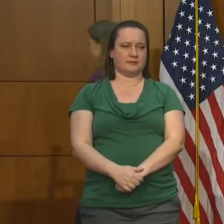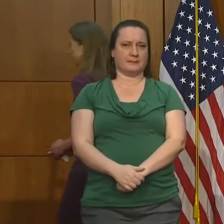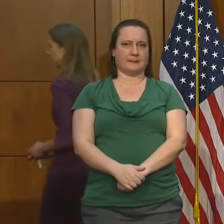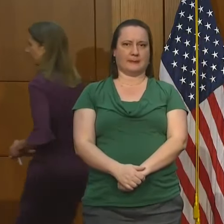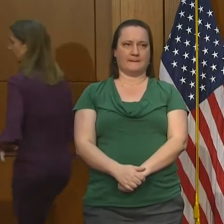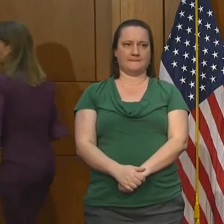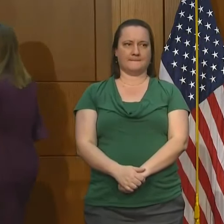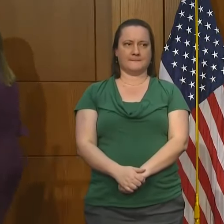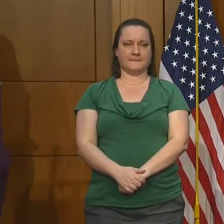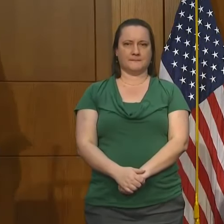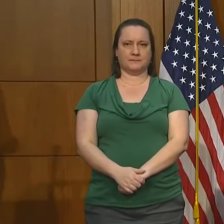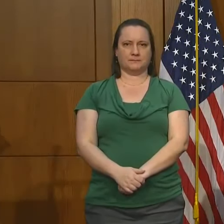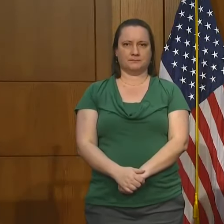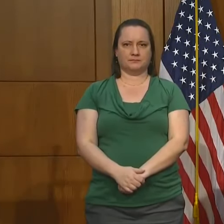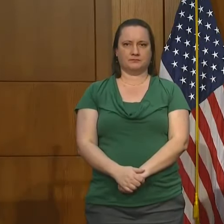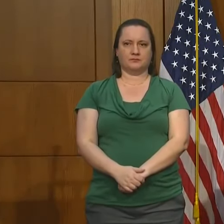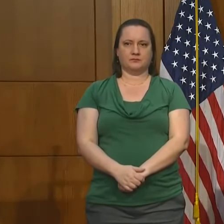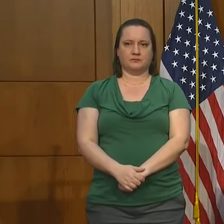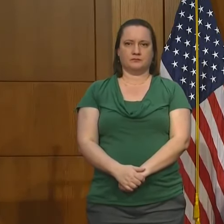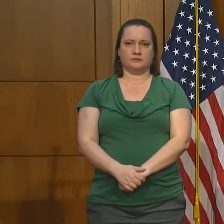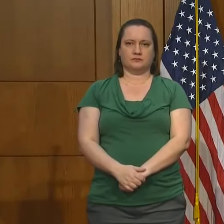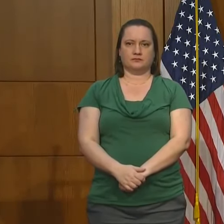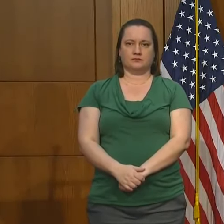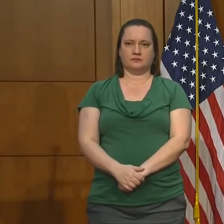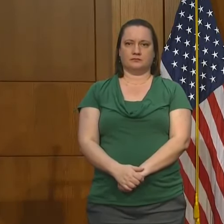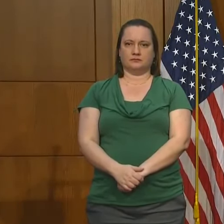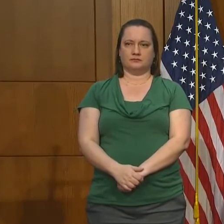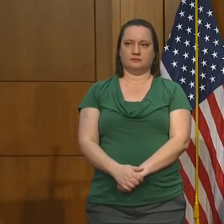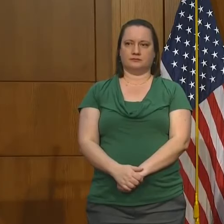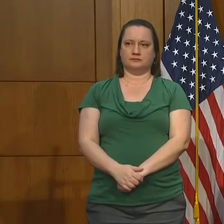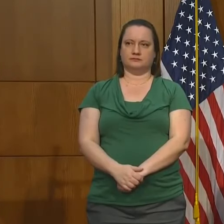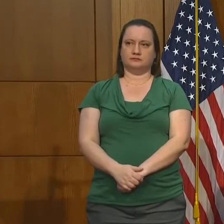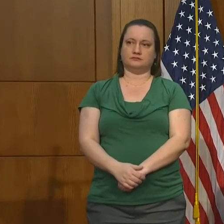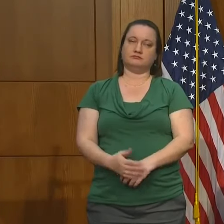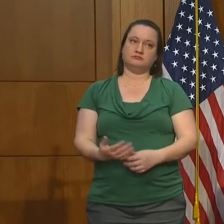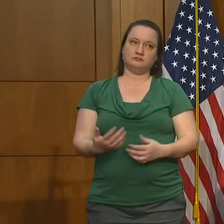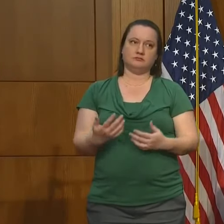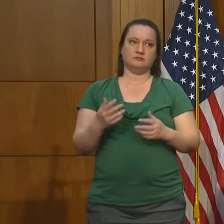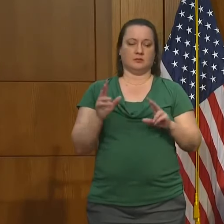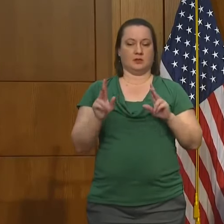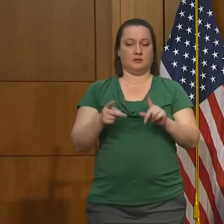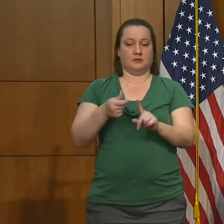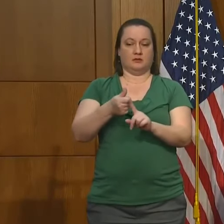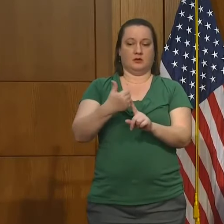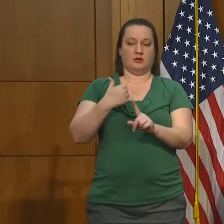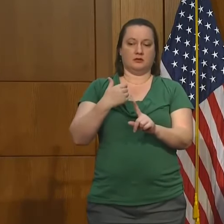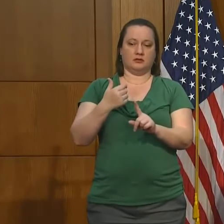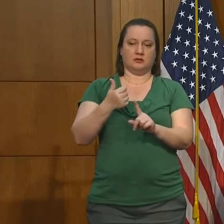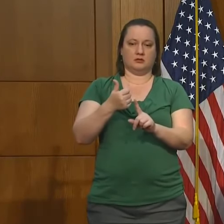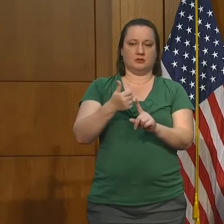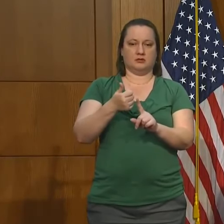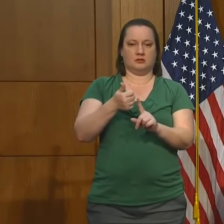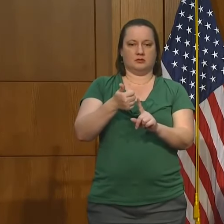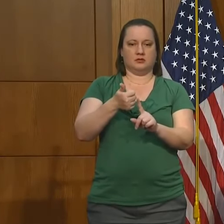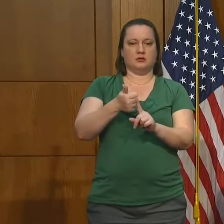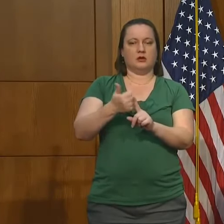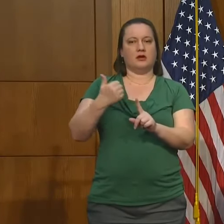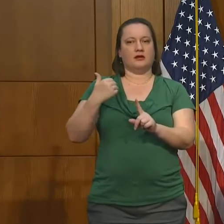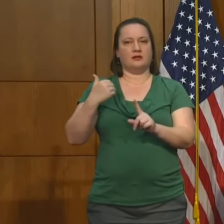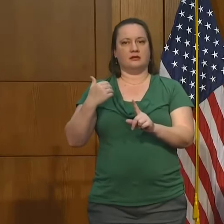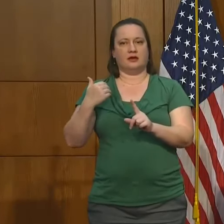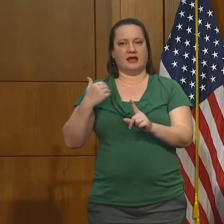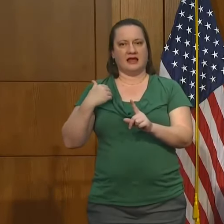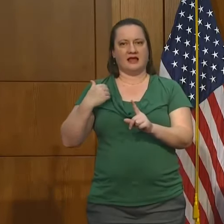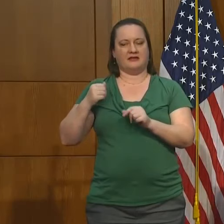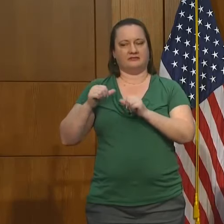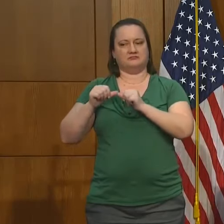I think it's fair to say that, obviously individuals with pre-existing medical conditions, whether it be problems